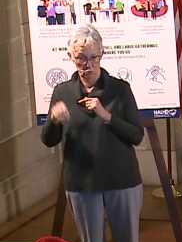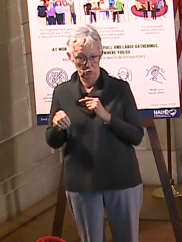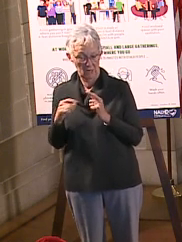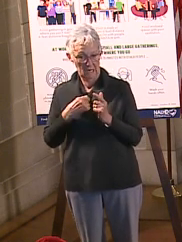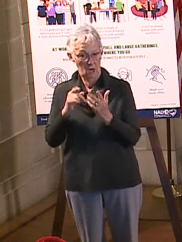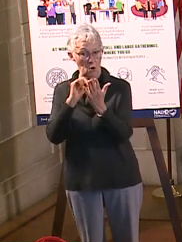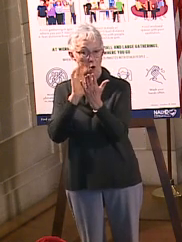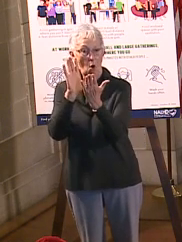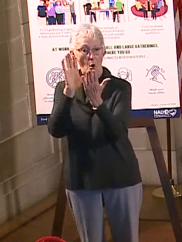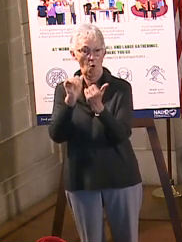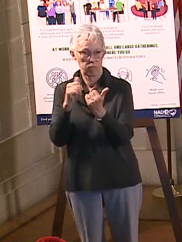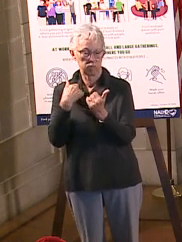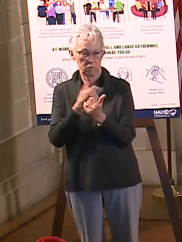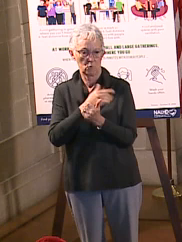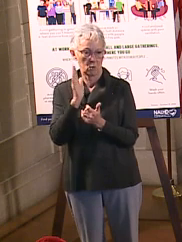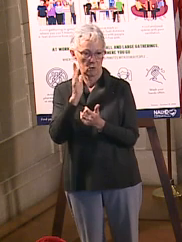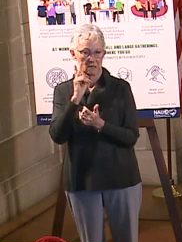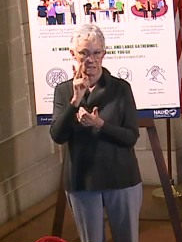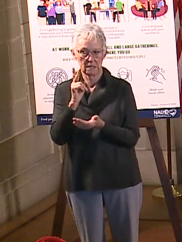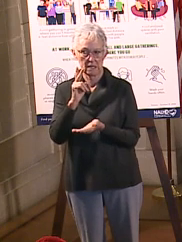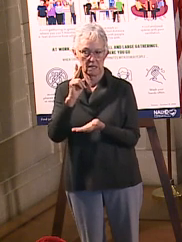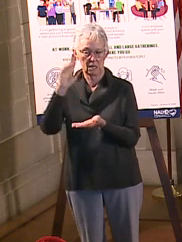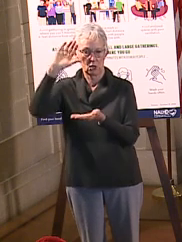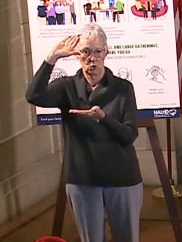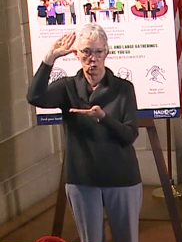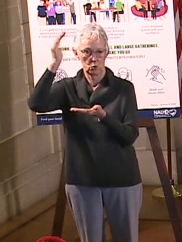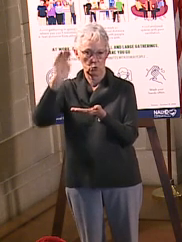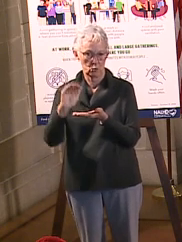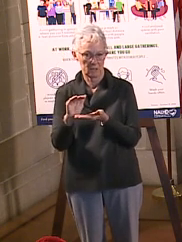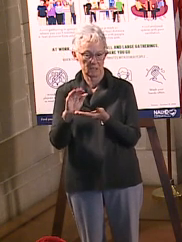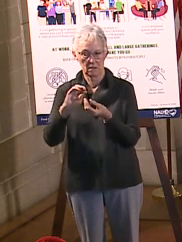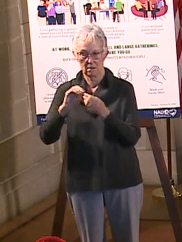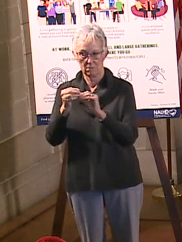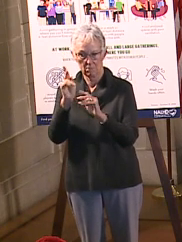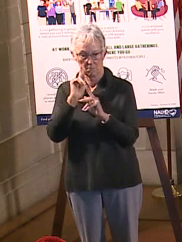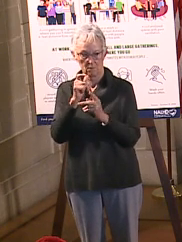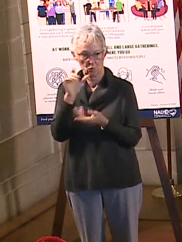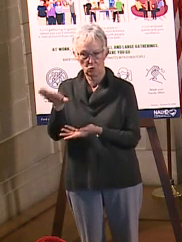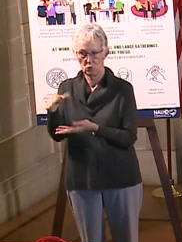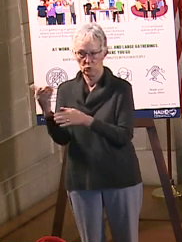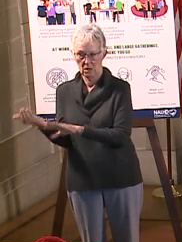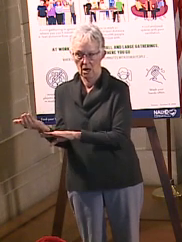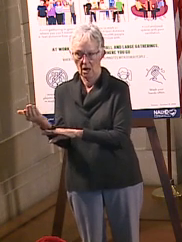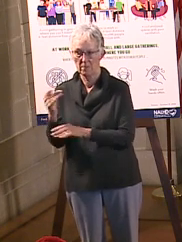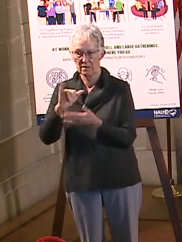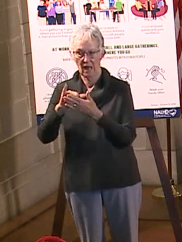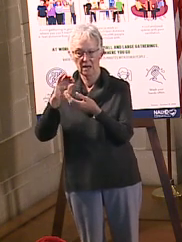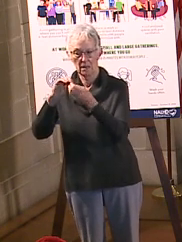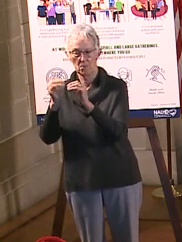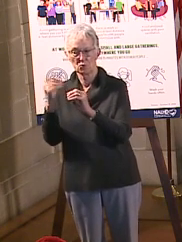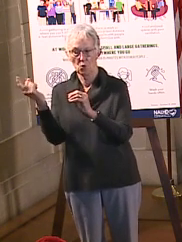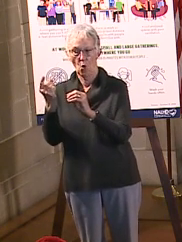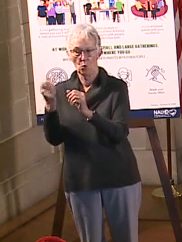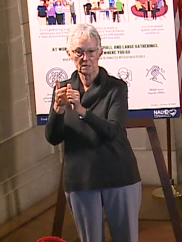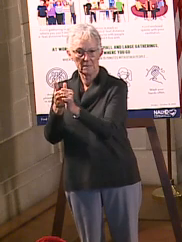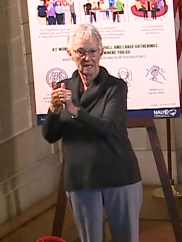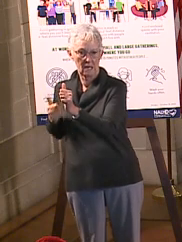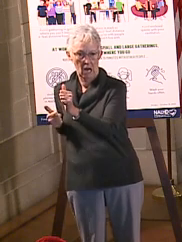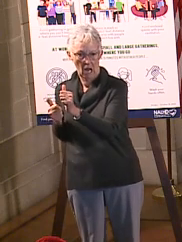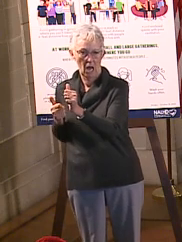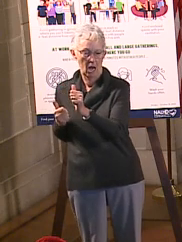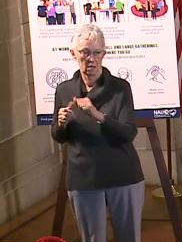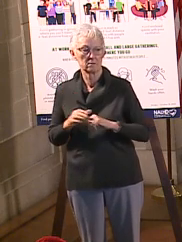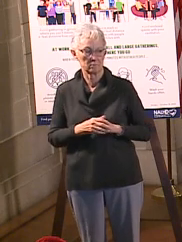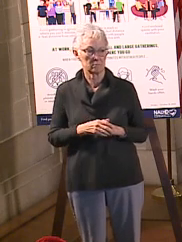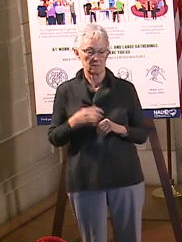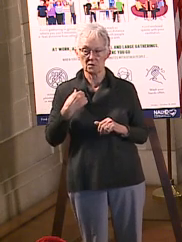that what we'll see is a slowdown in the number of fatalities that are being reported as well. We'll have to wait and see. But again, this is another reason why we want to make sure